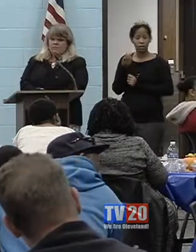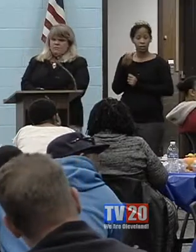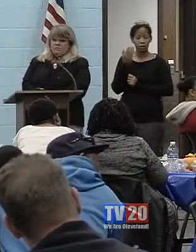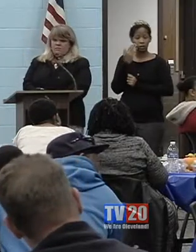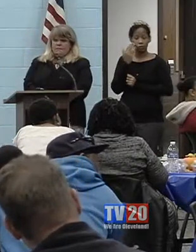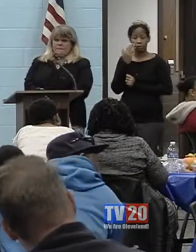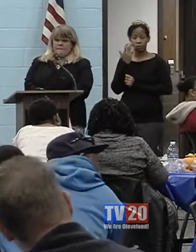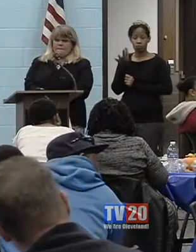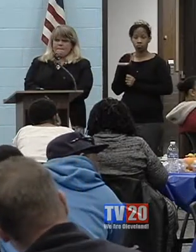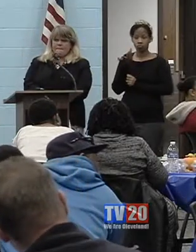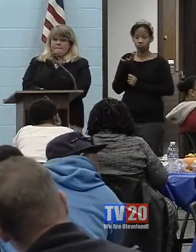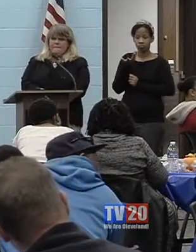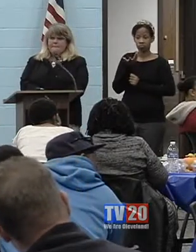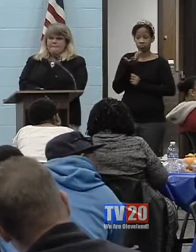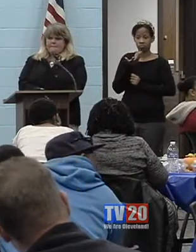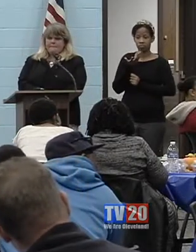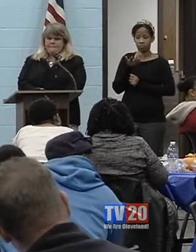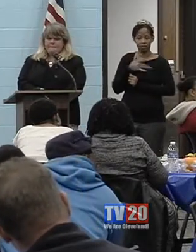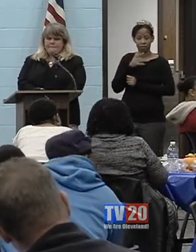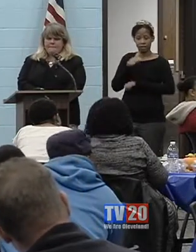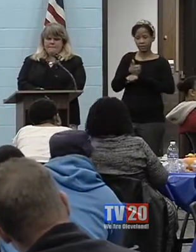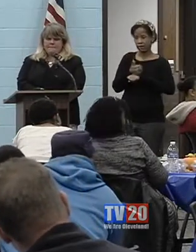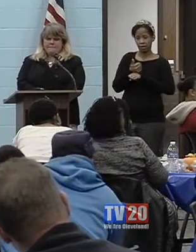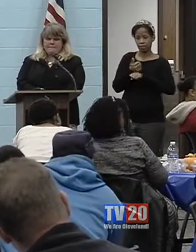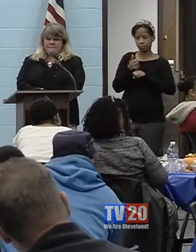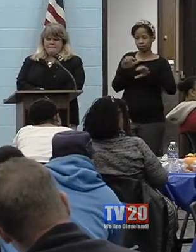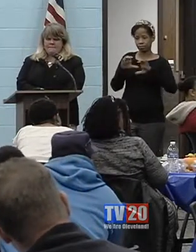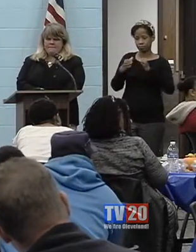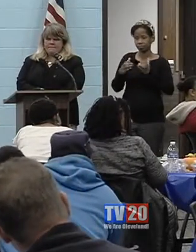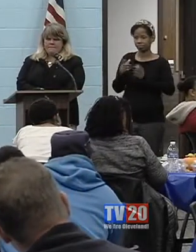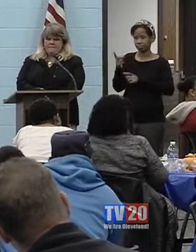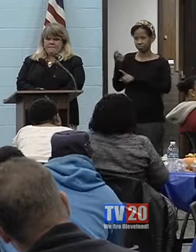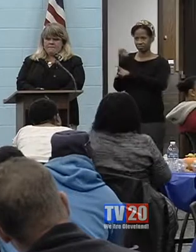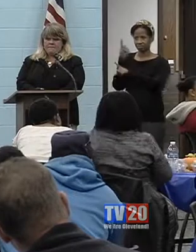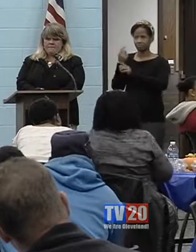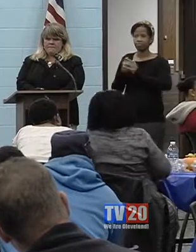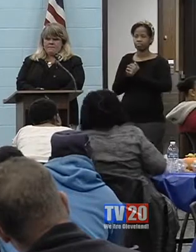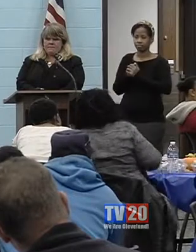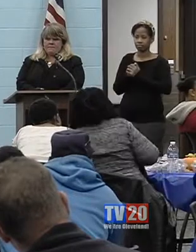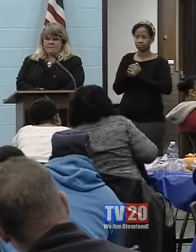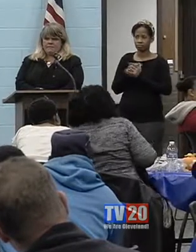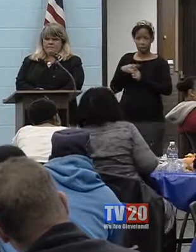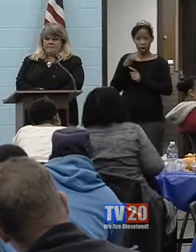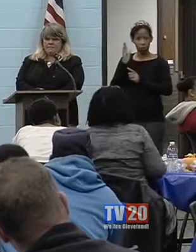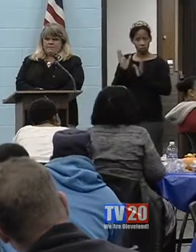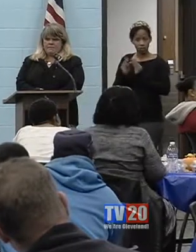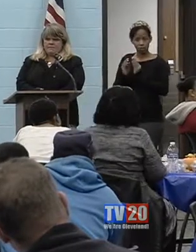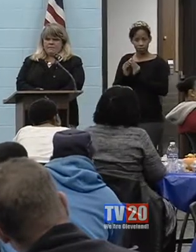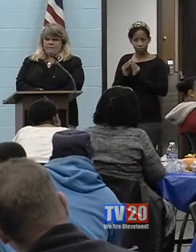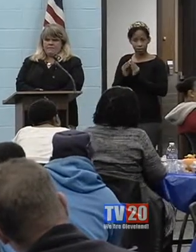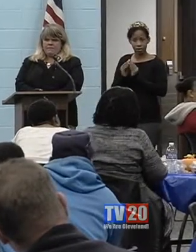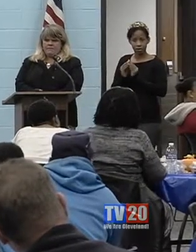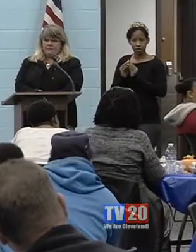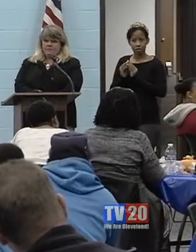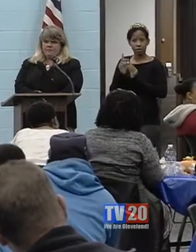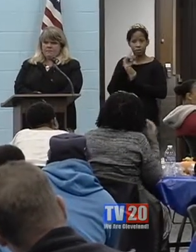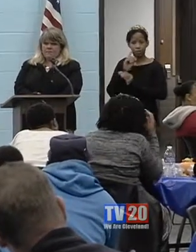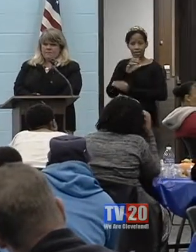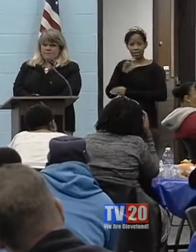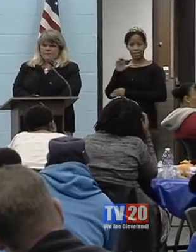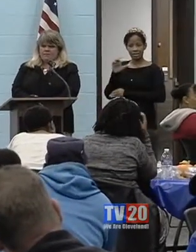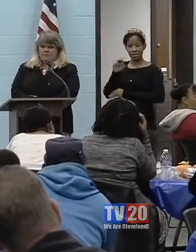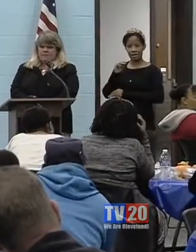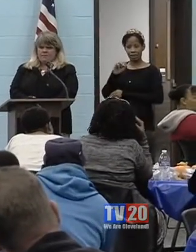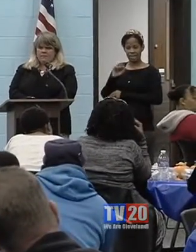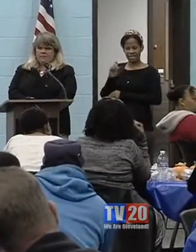know, just a sensitivity. I understand. I have a meeting with Eric Gordon. I'll bring it up to